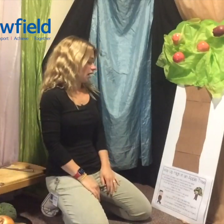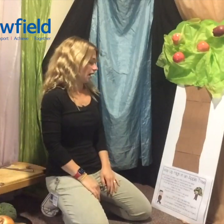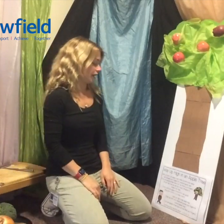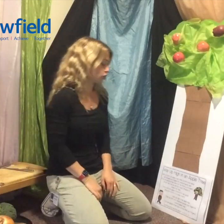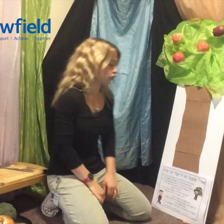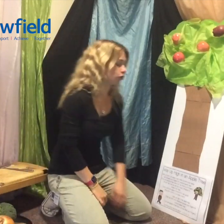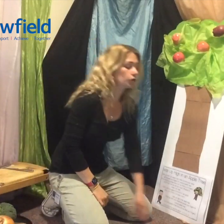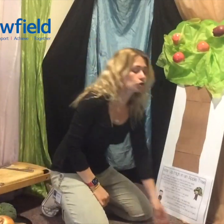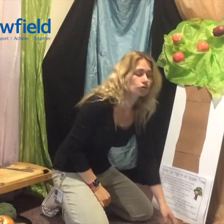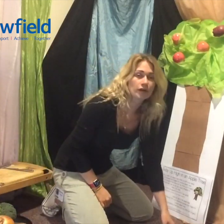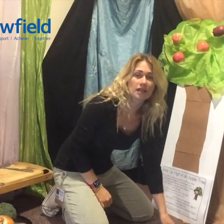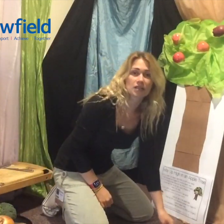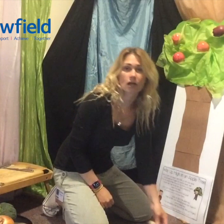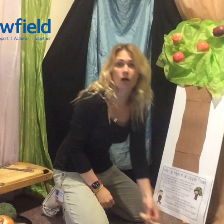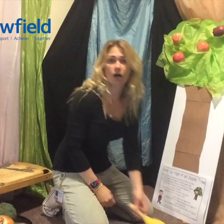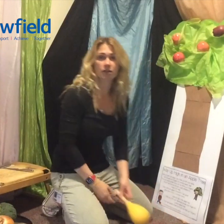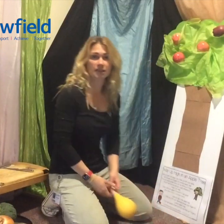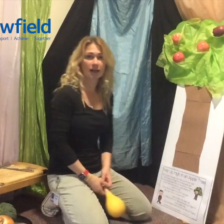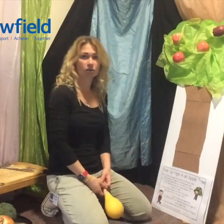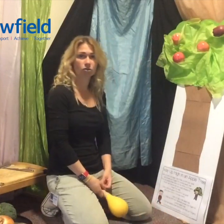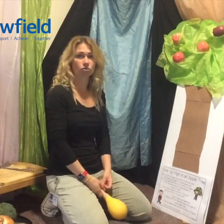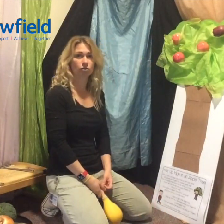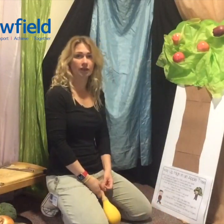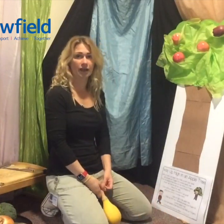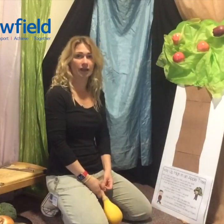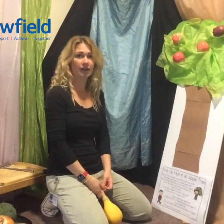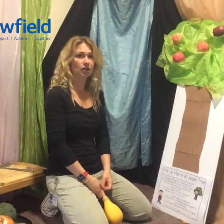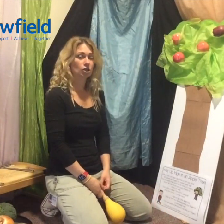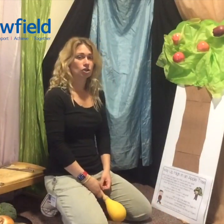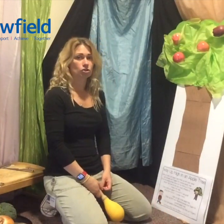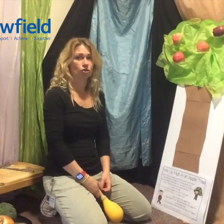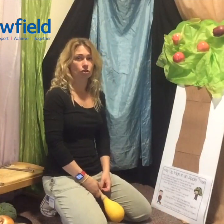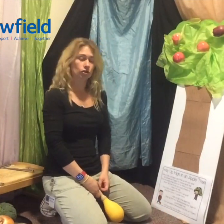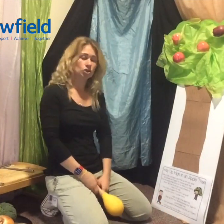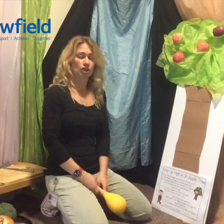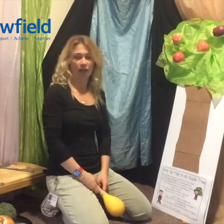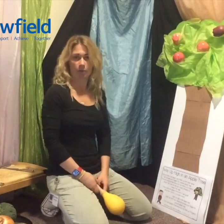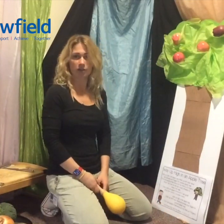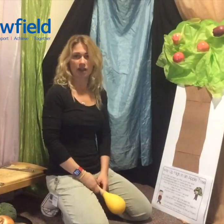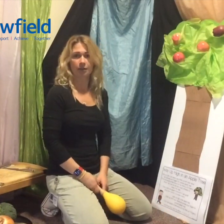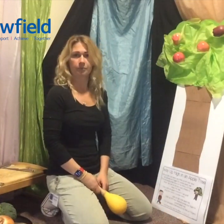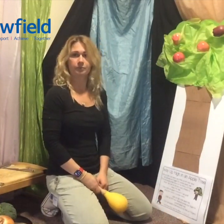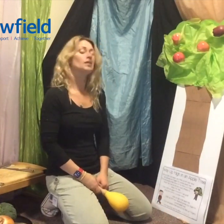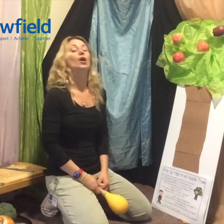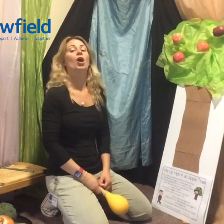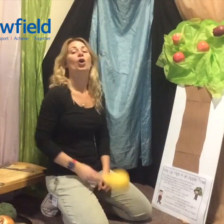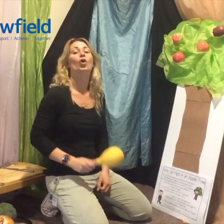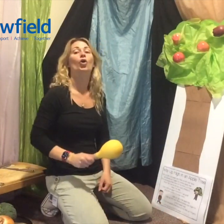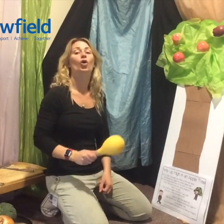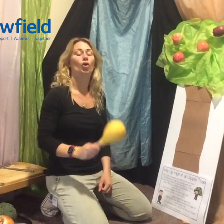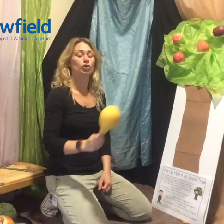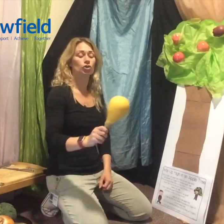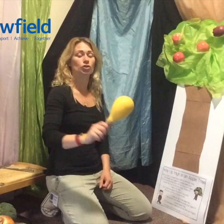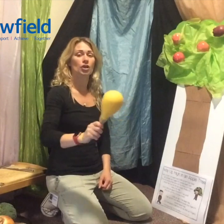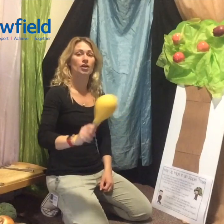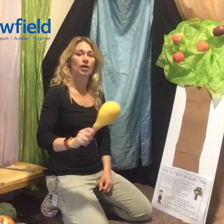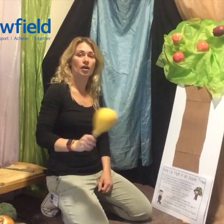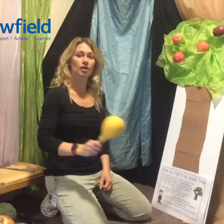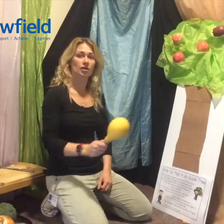I shook the tree as hard as I could, okay? So you could shake your body, or you could